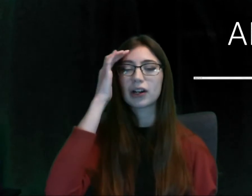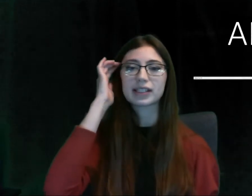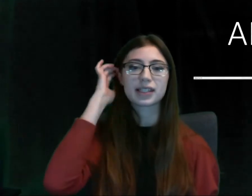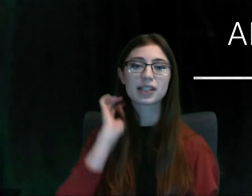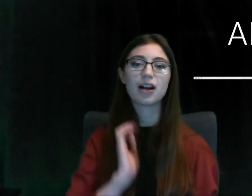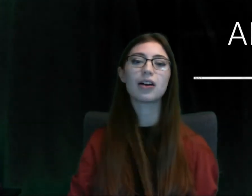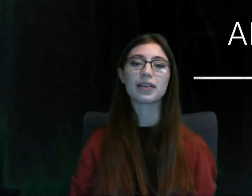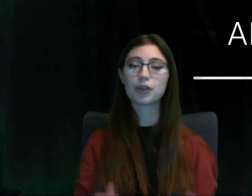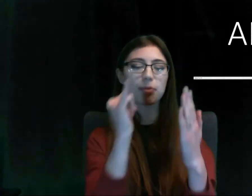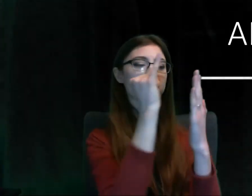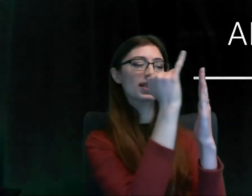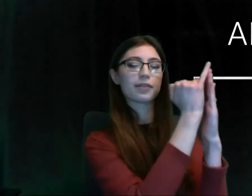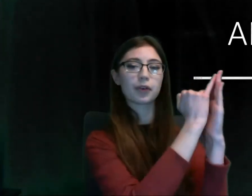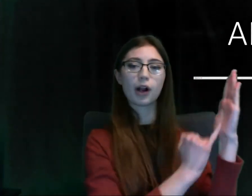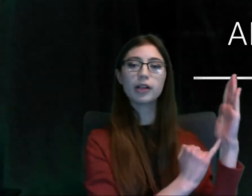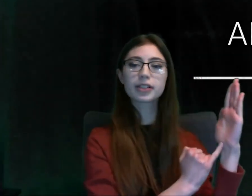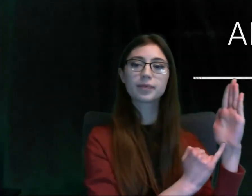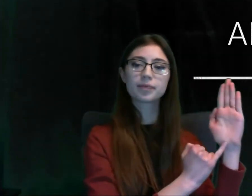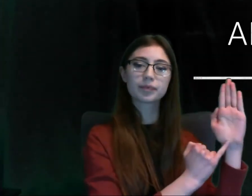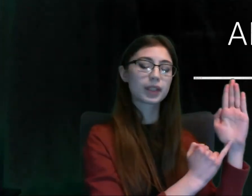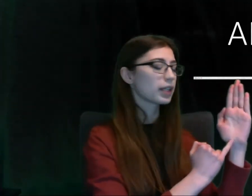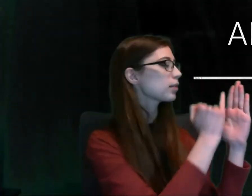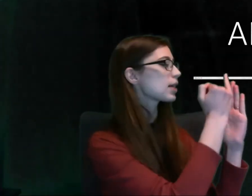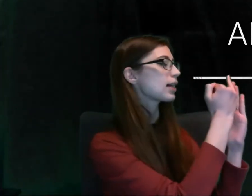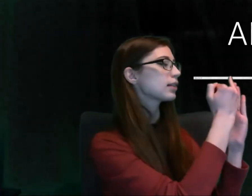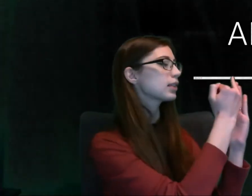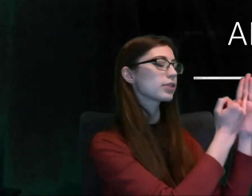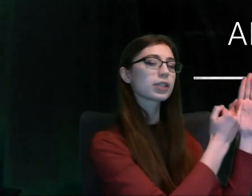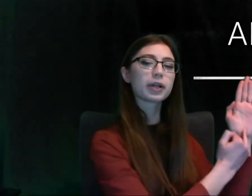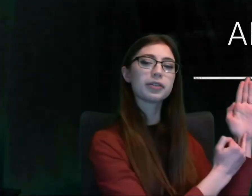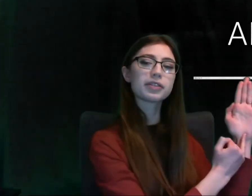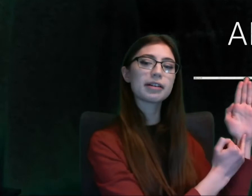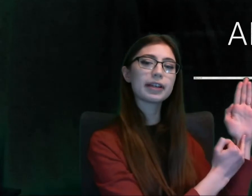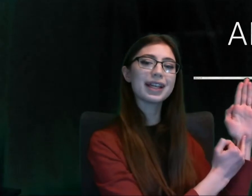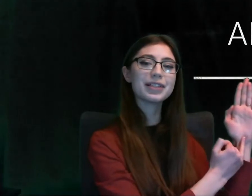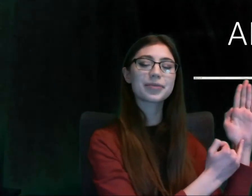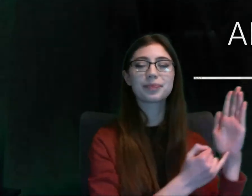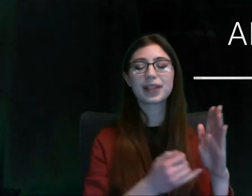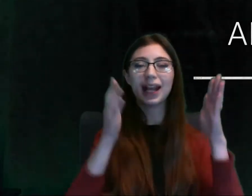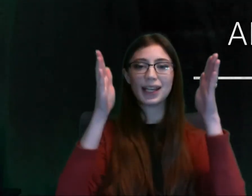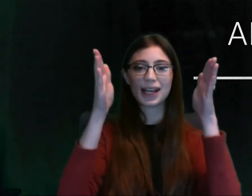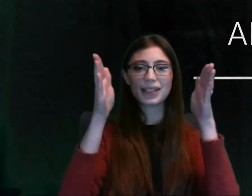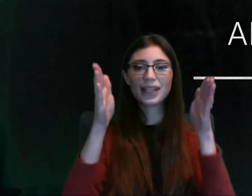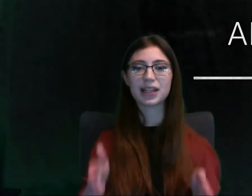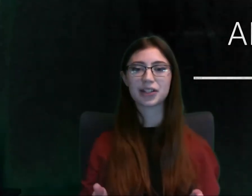artist. All right, if you remember the sign for art, and make that little squiggle down your hand and add the agent